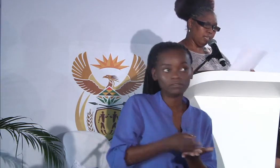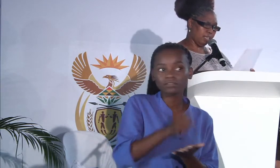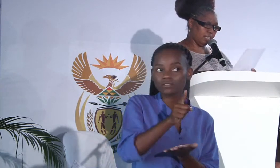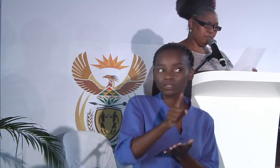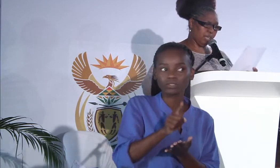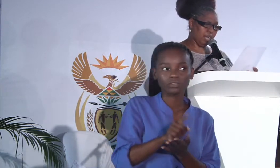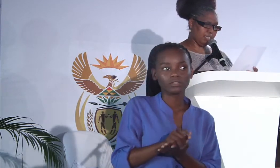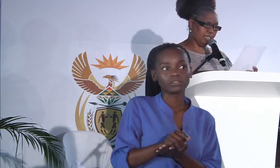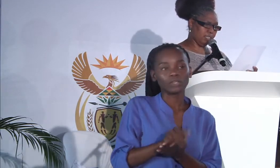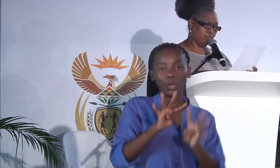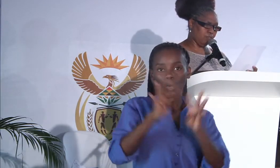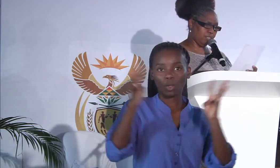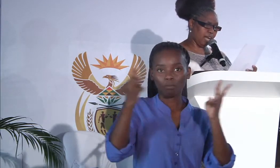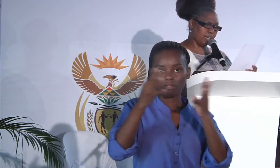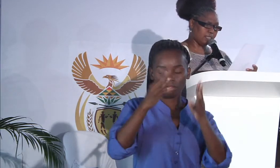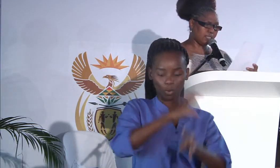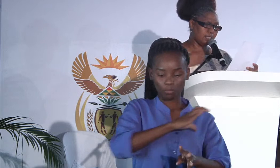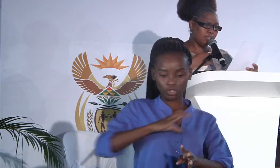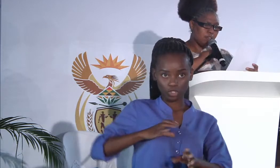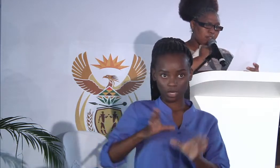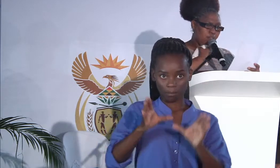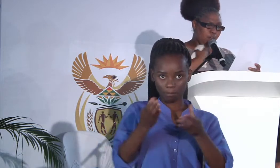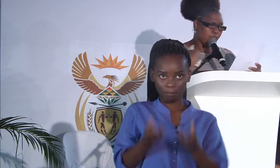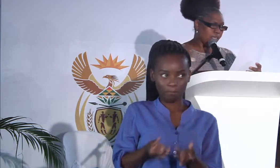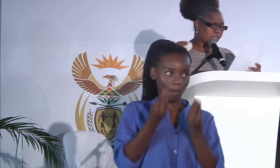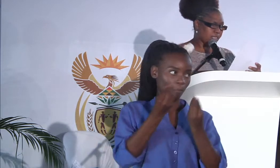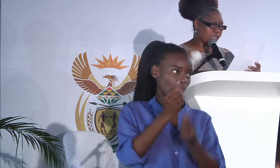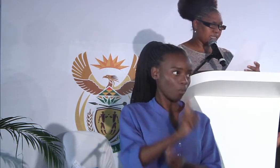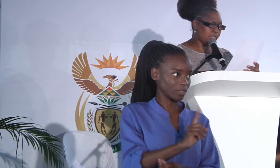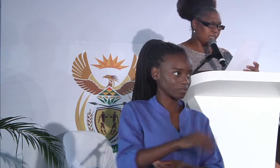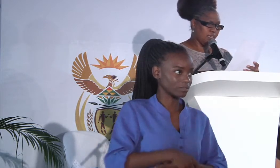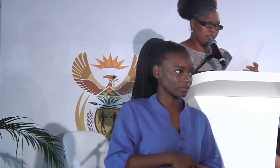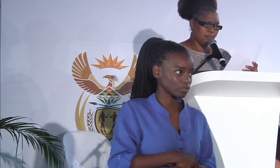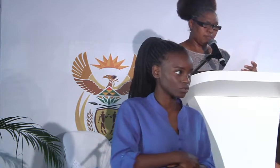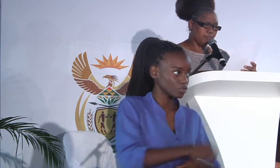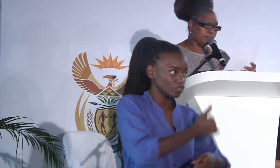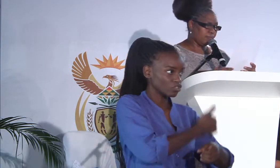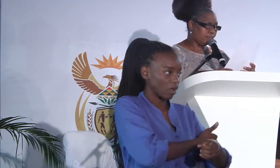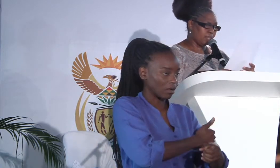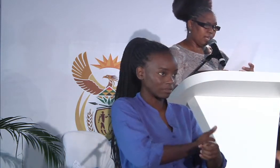the criminalization of drugs is